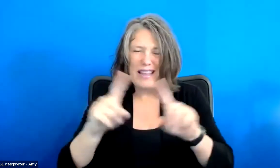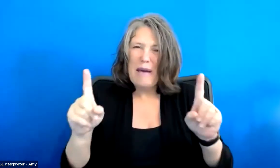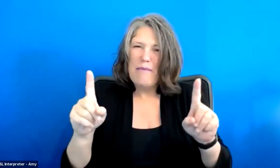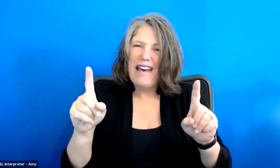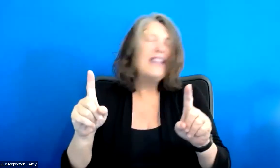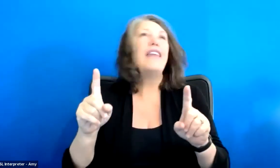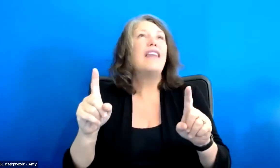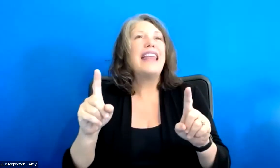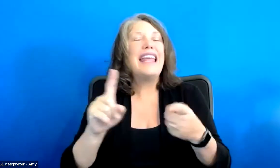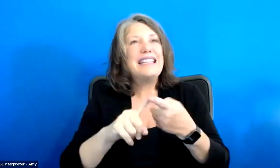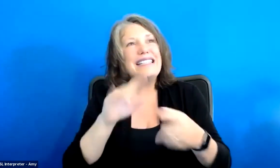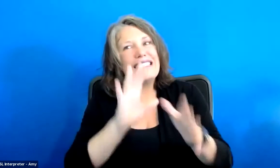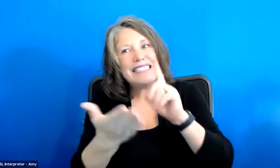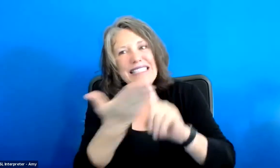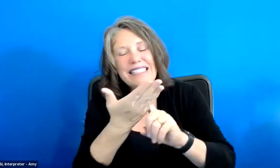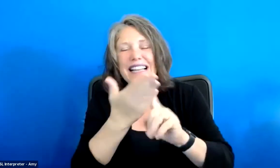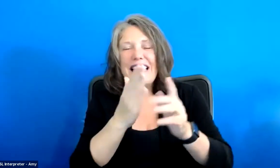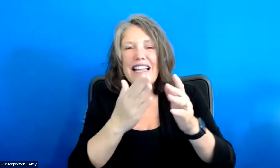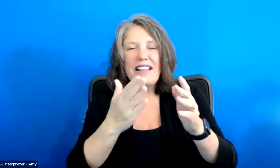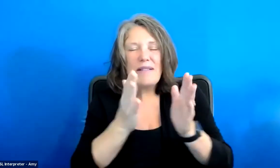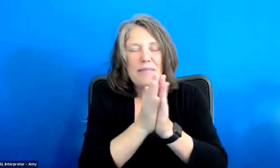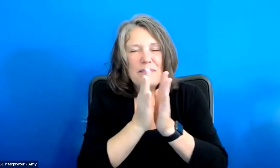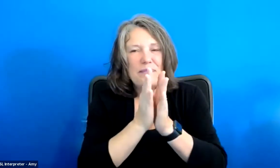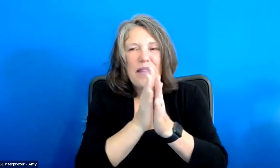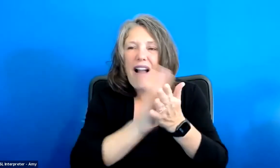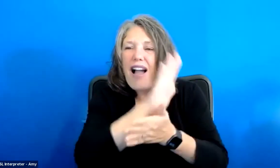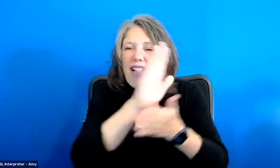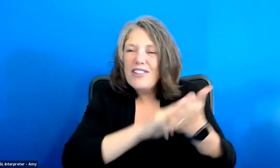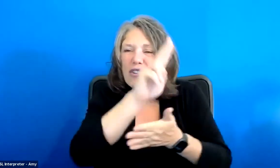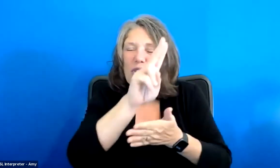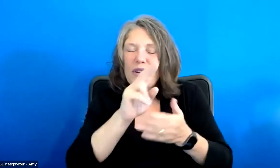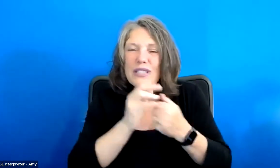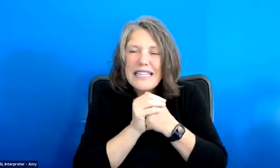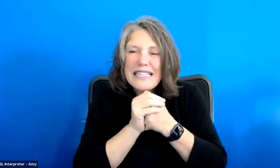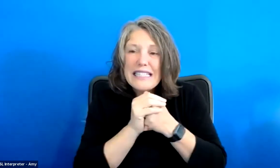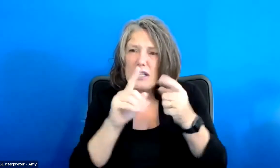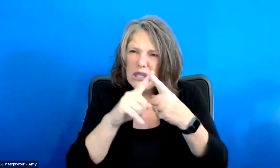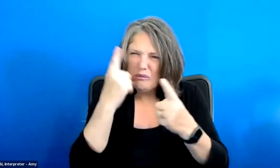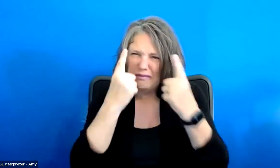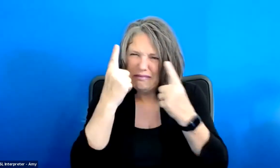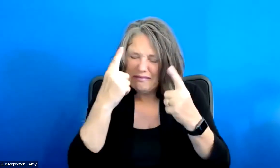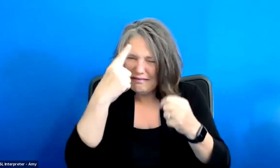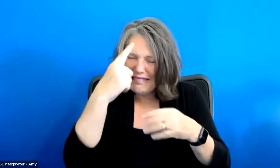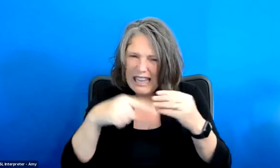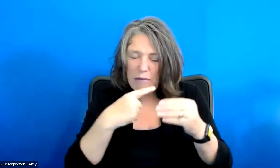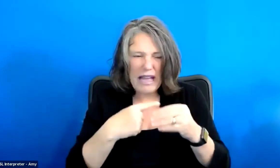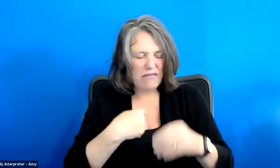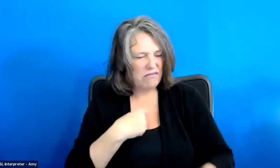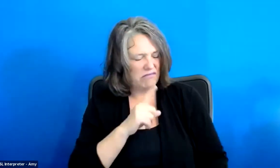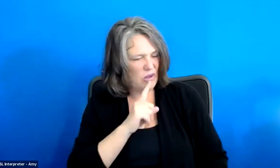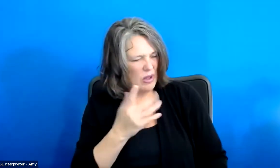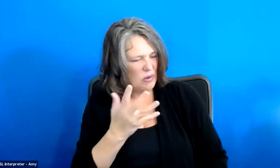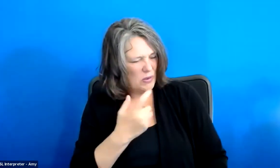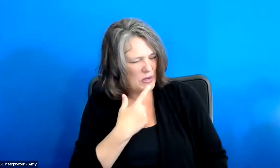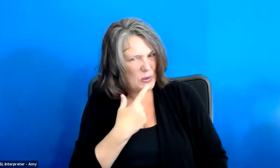get higher education universities and colleges to think about, do I really want to